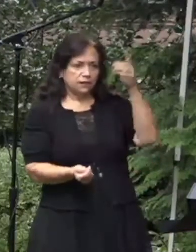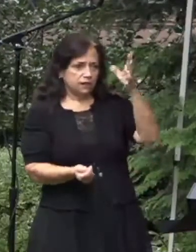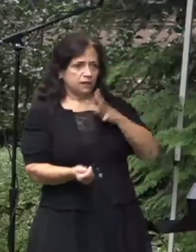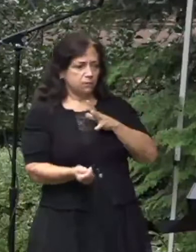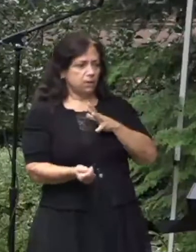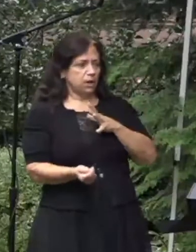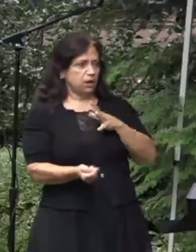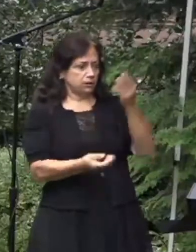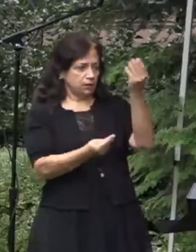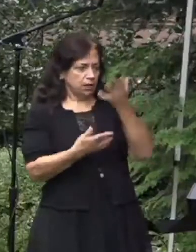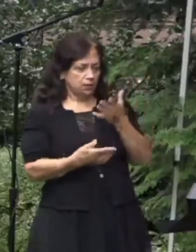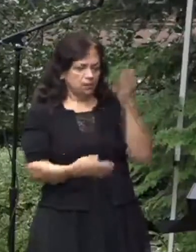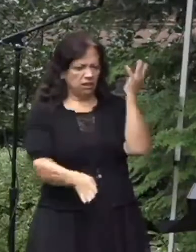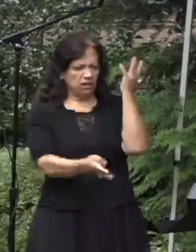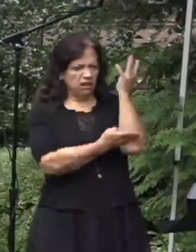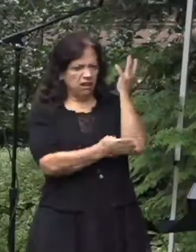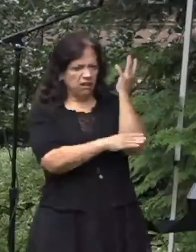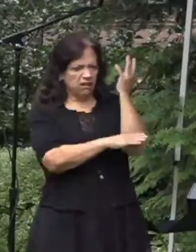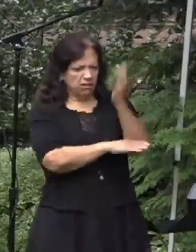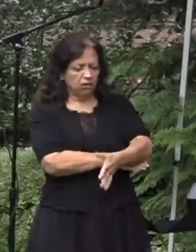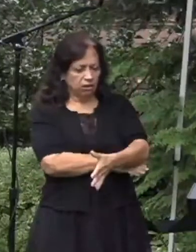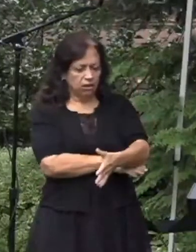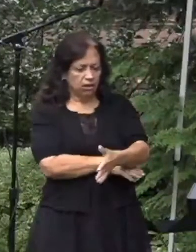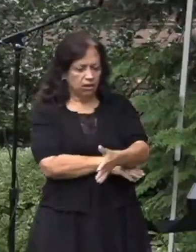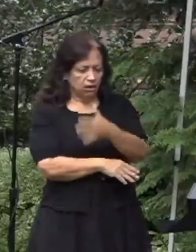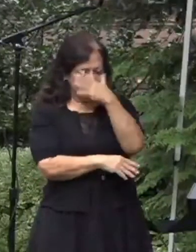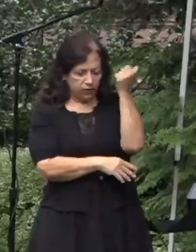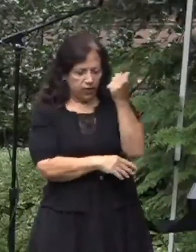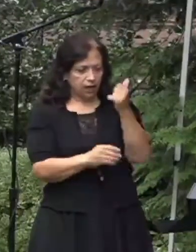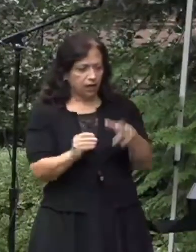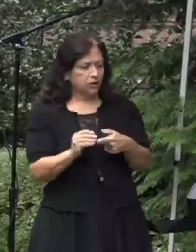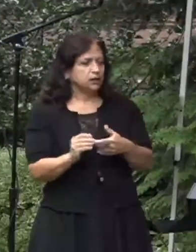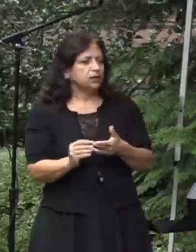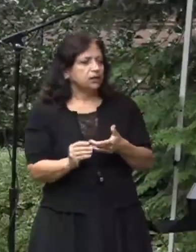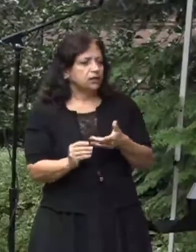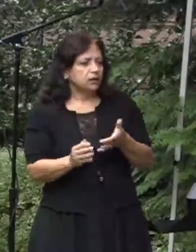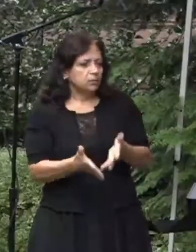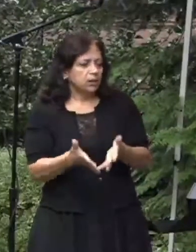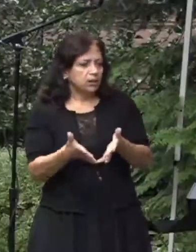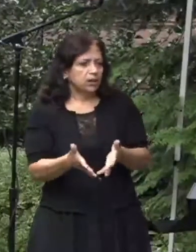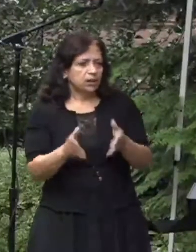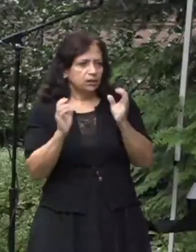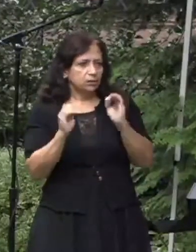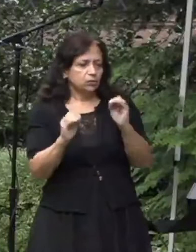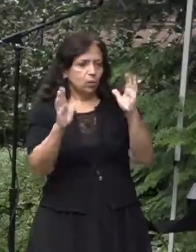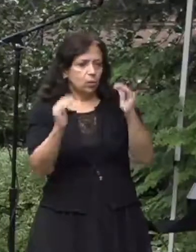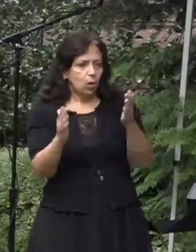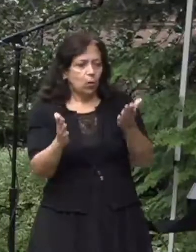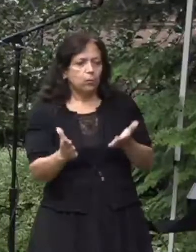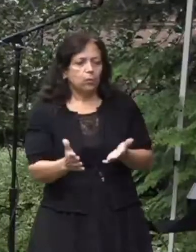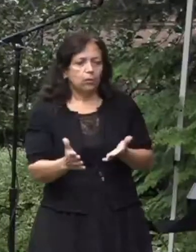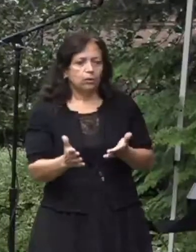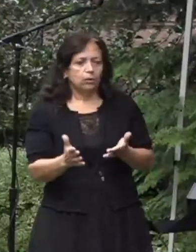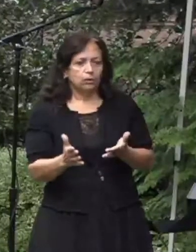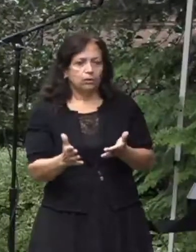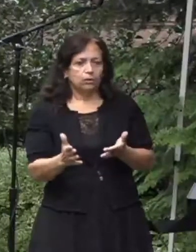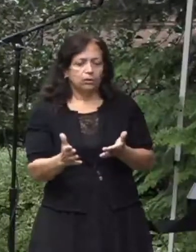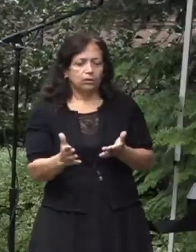was telling him to cut it down and forget about it, as if to say there was no hope for this